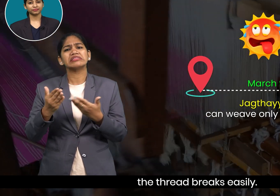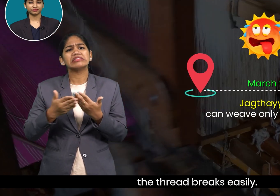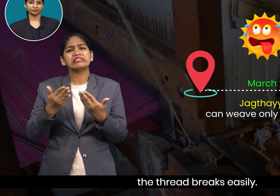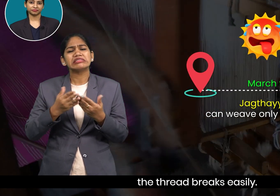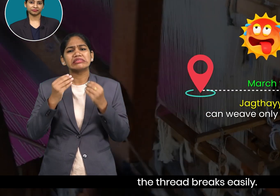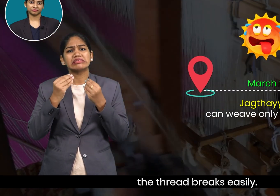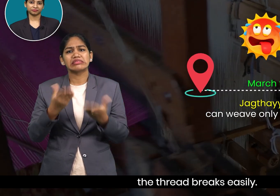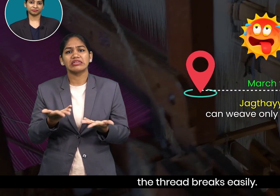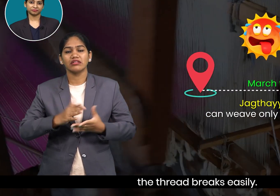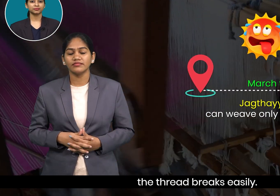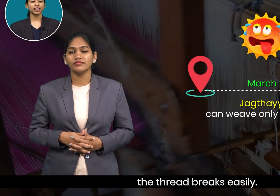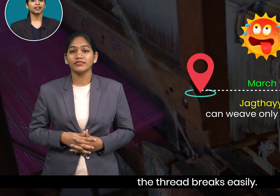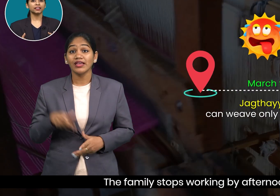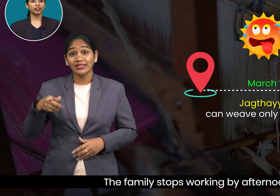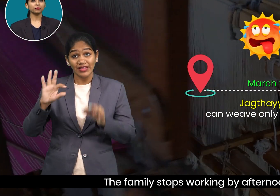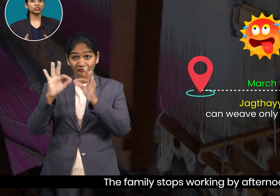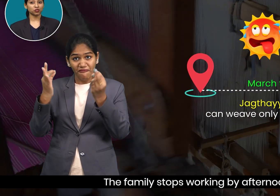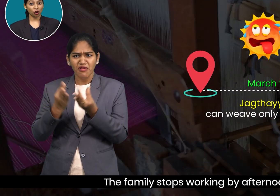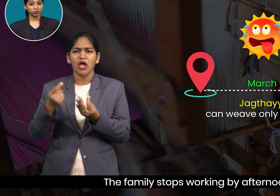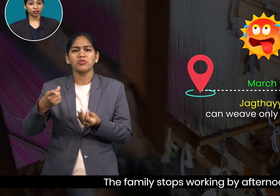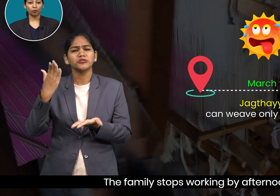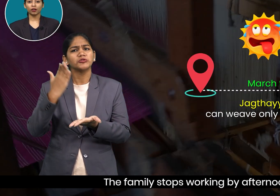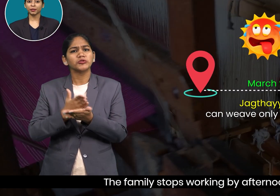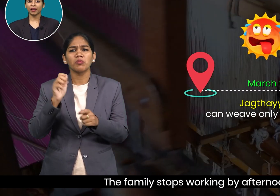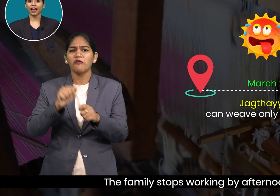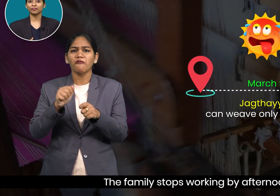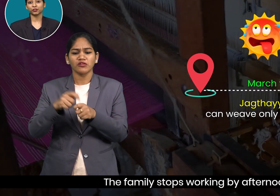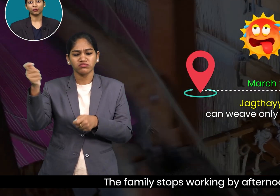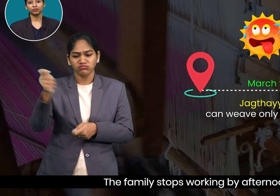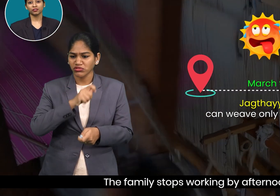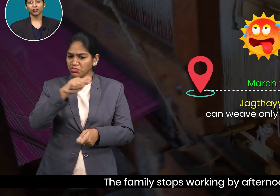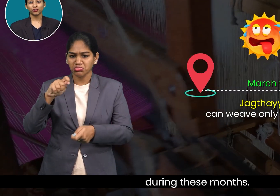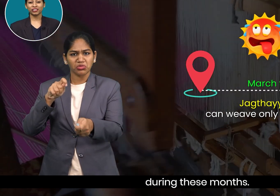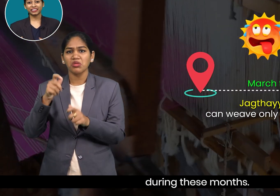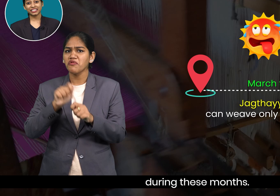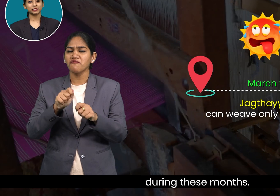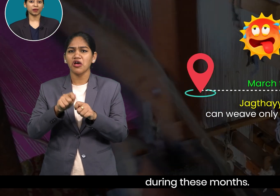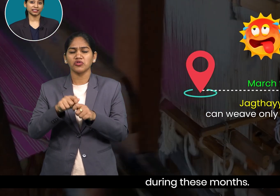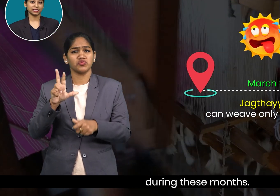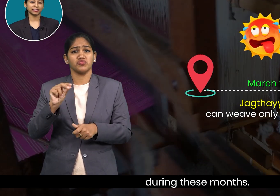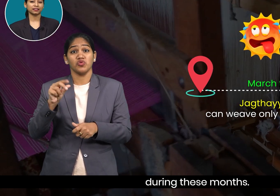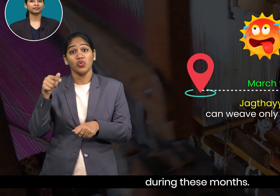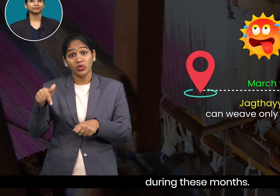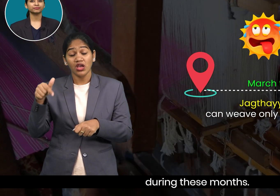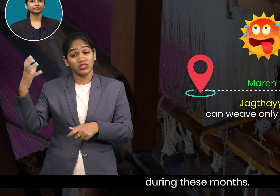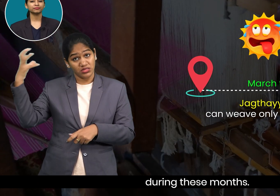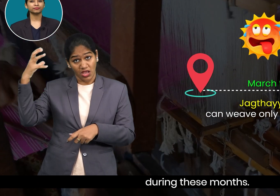The family stops working by afternoon during these